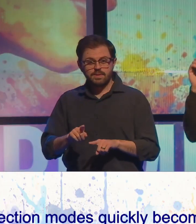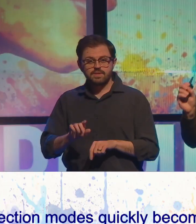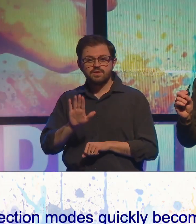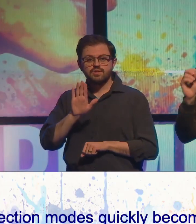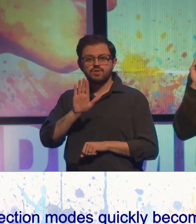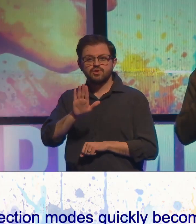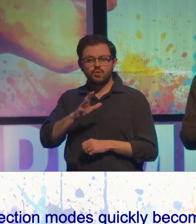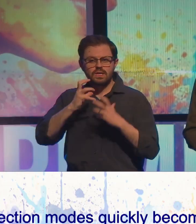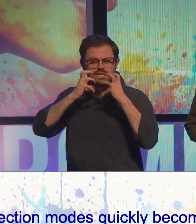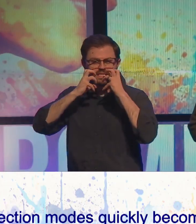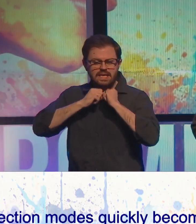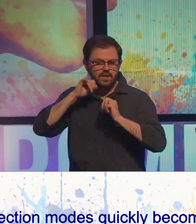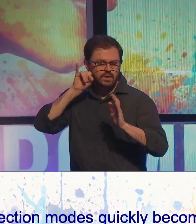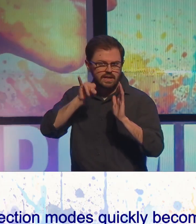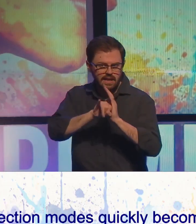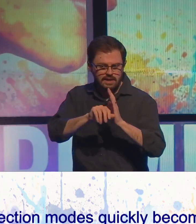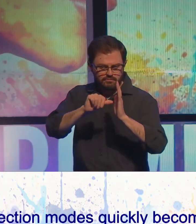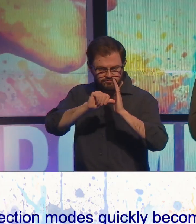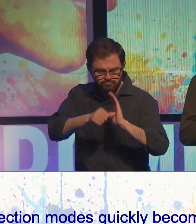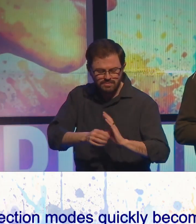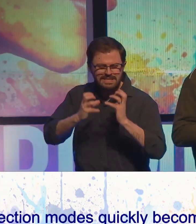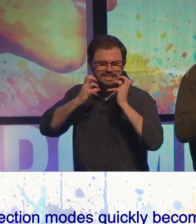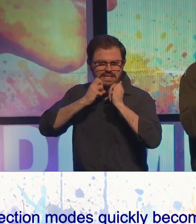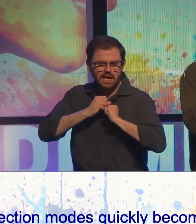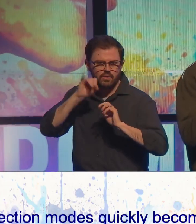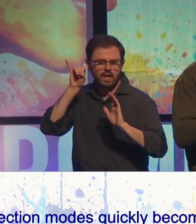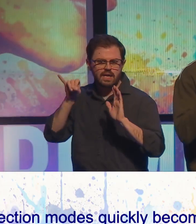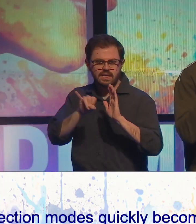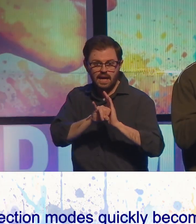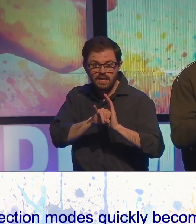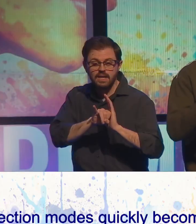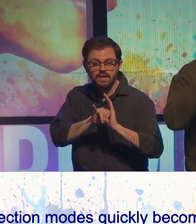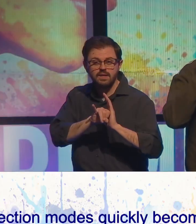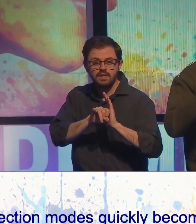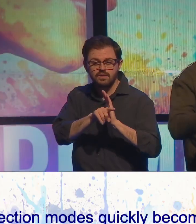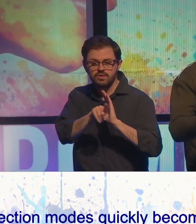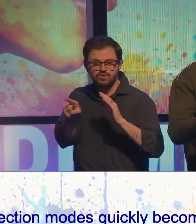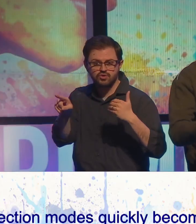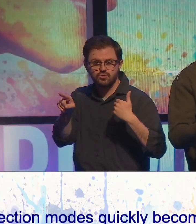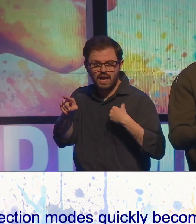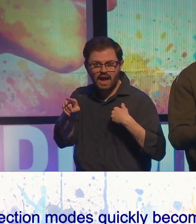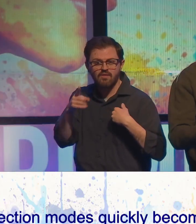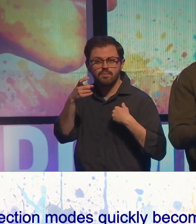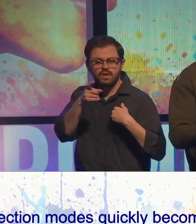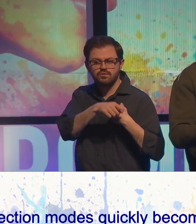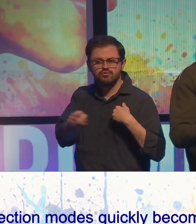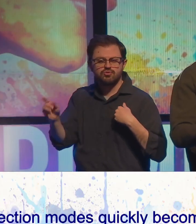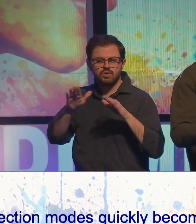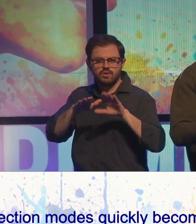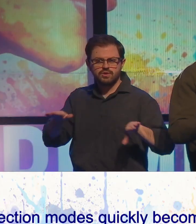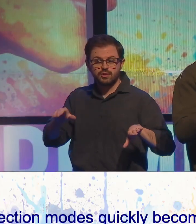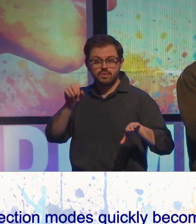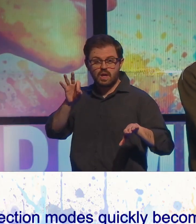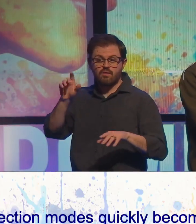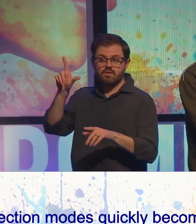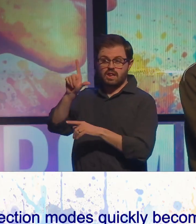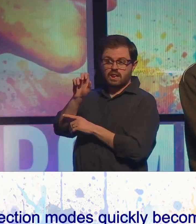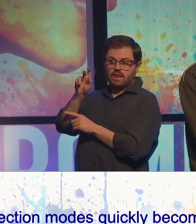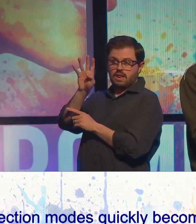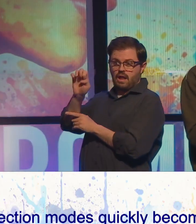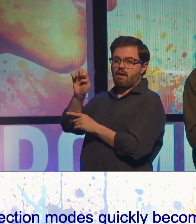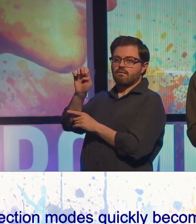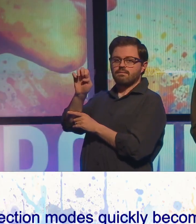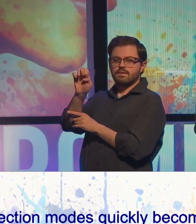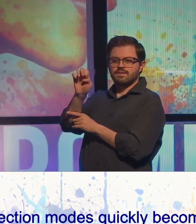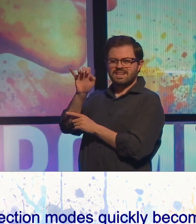a sacred identity that you have as a child of capital L love, right? That